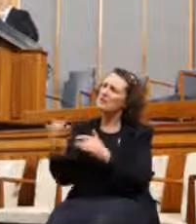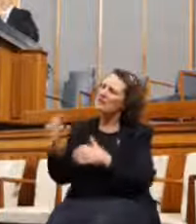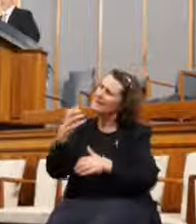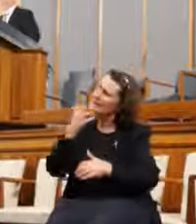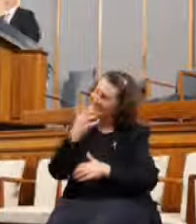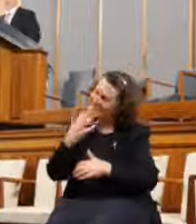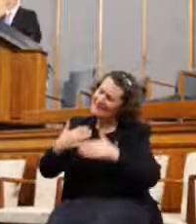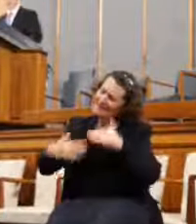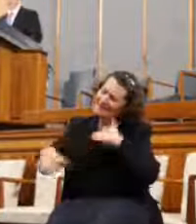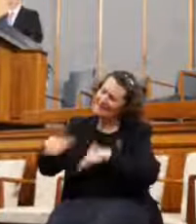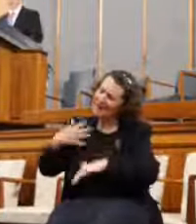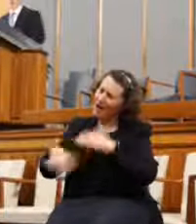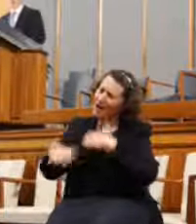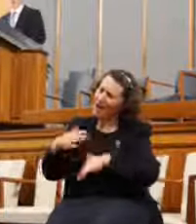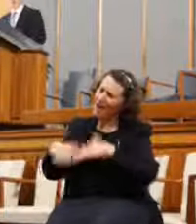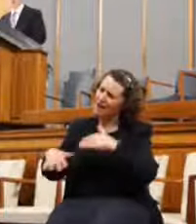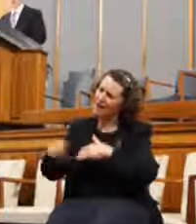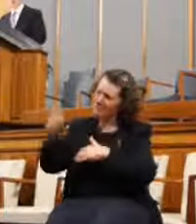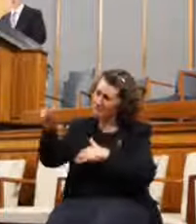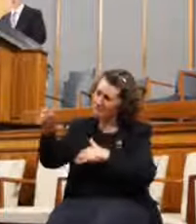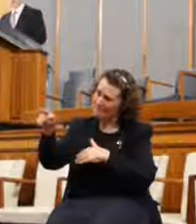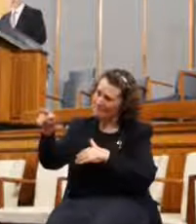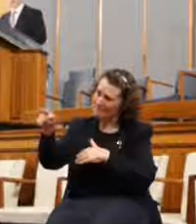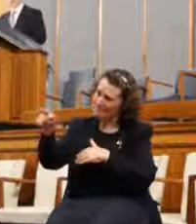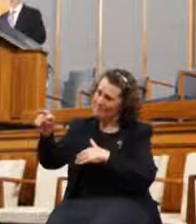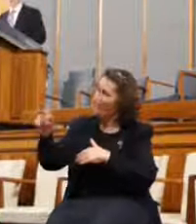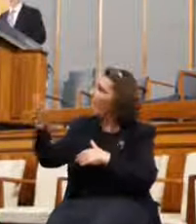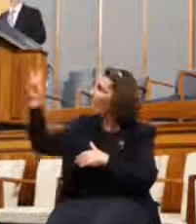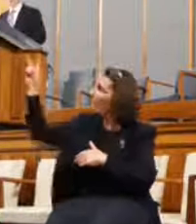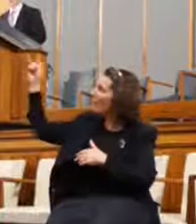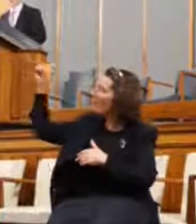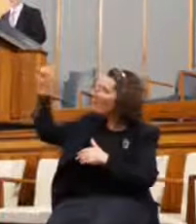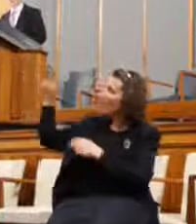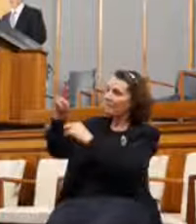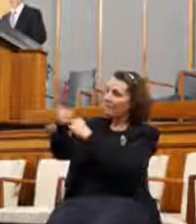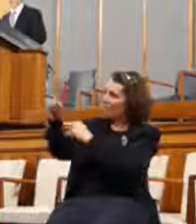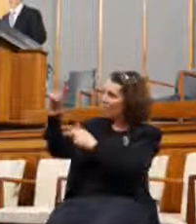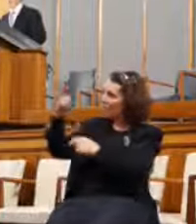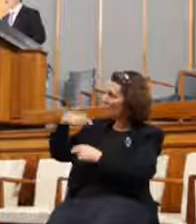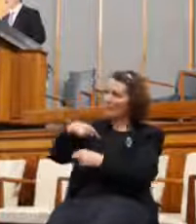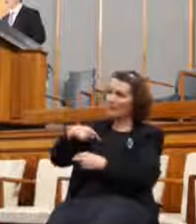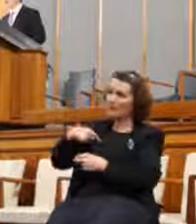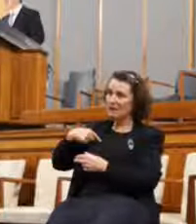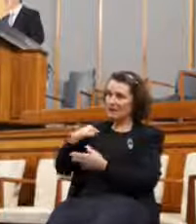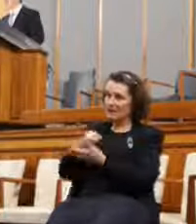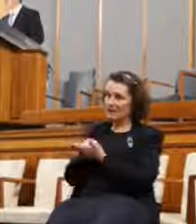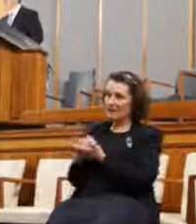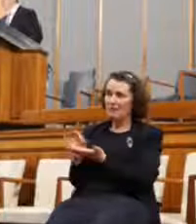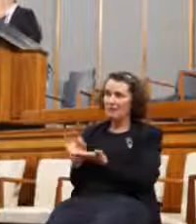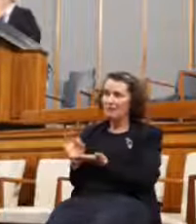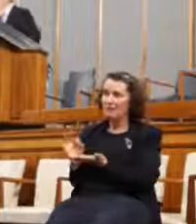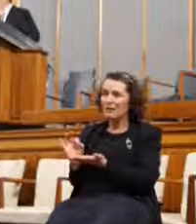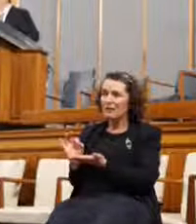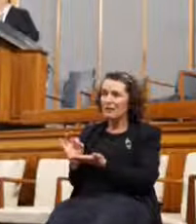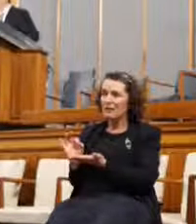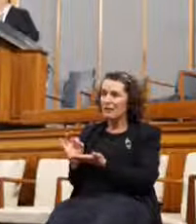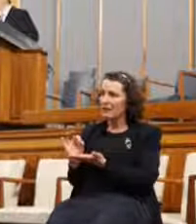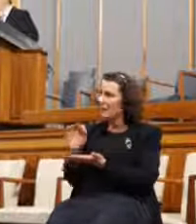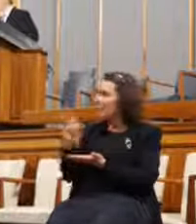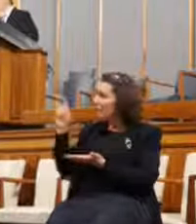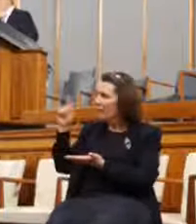you as though you had never sinned, and will bless you and transform you, and you will be